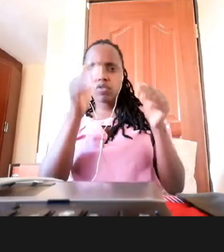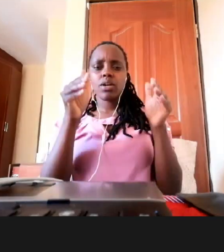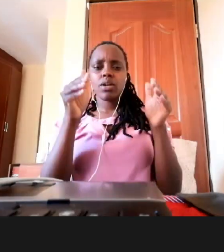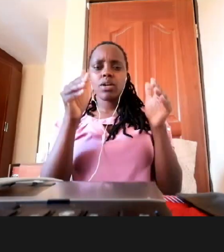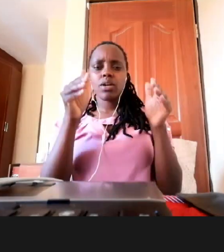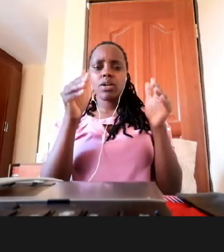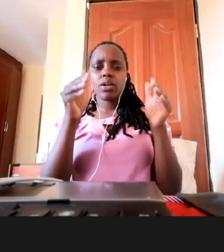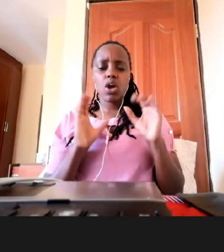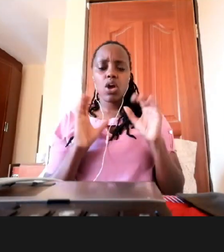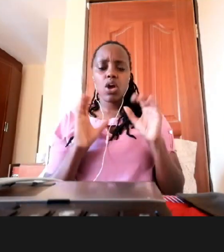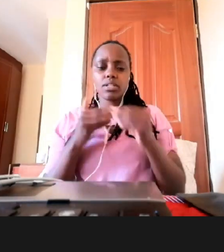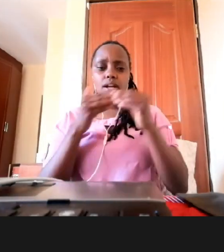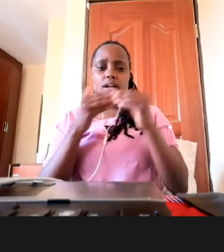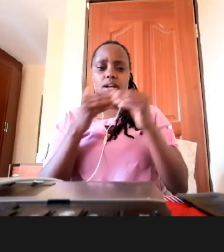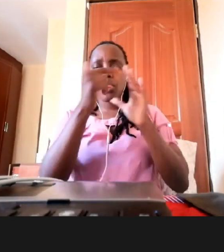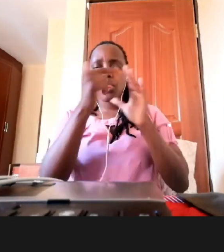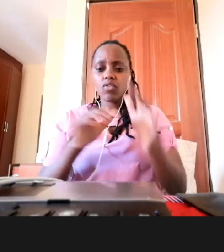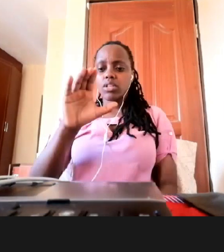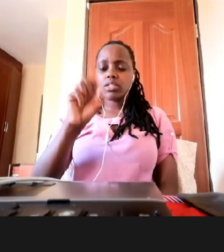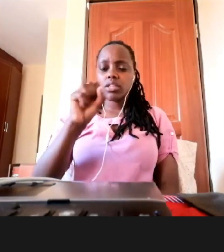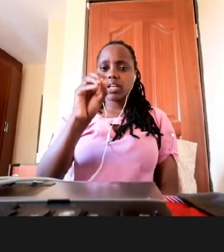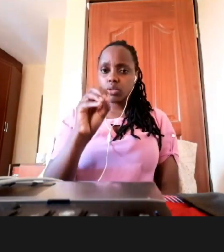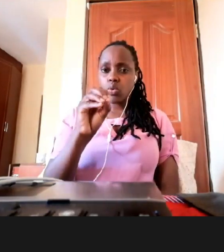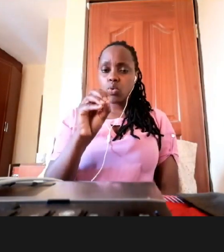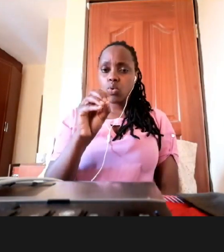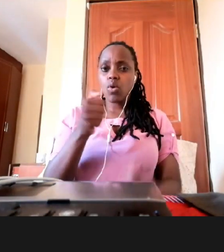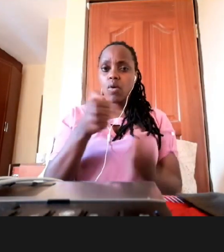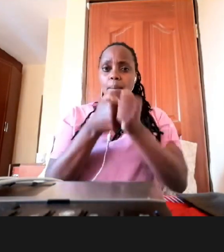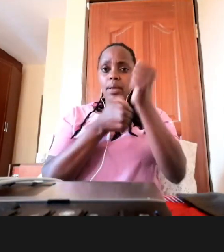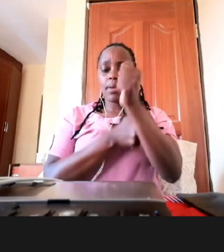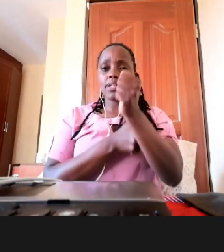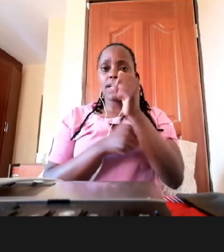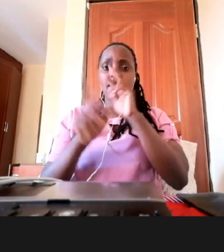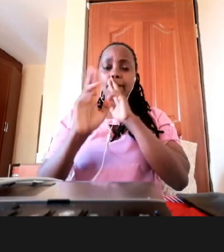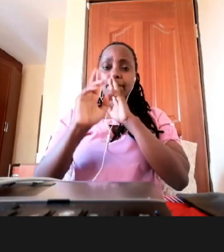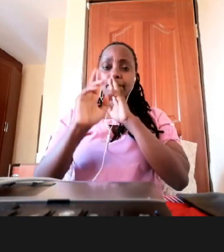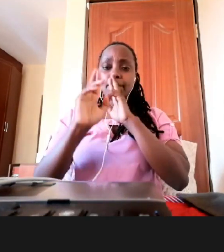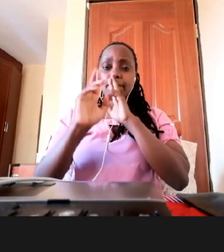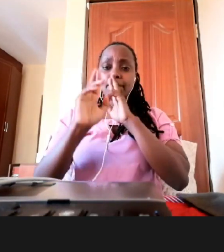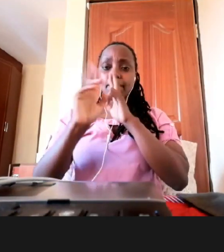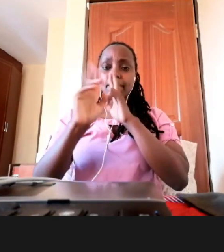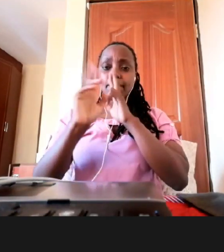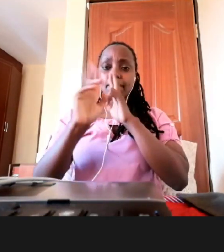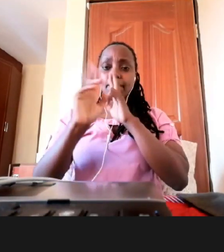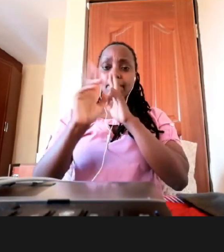committee's guidelines on CSO complementary reporting. And we